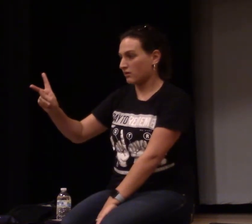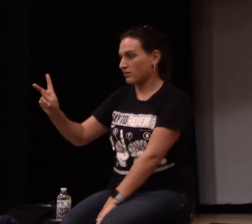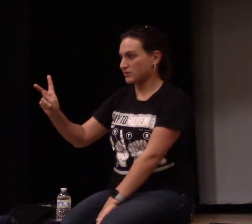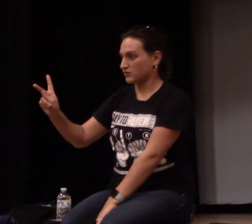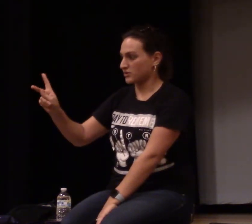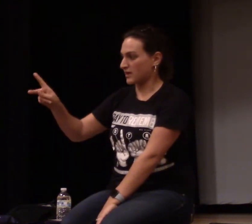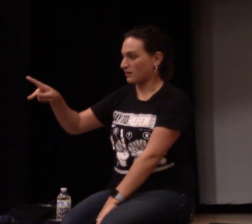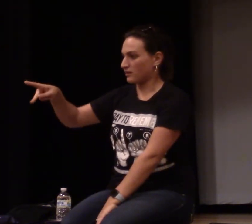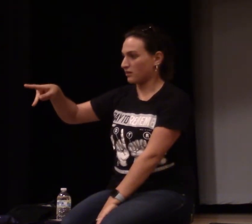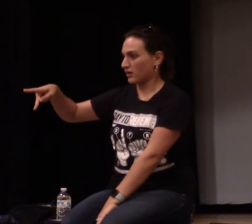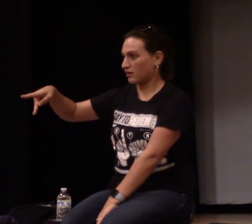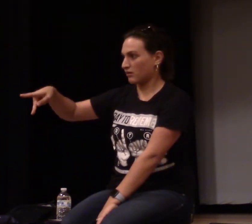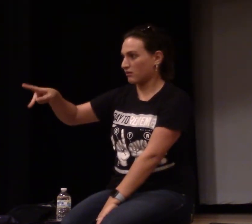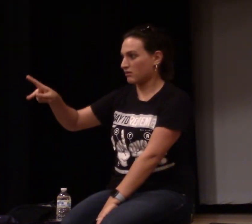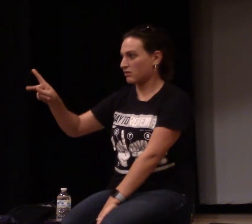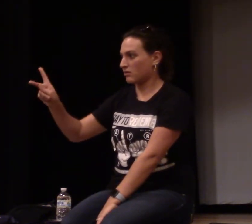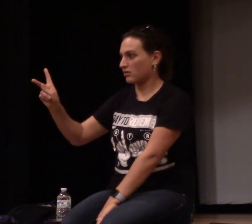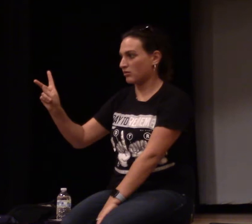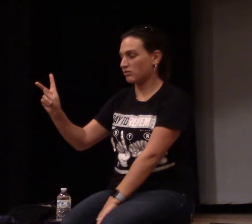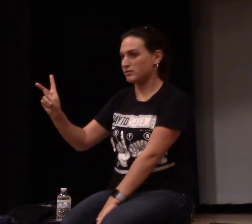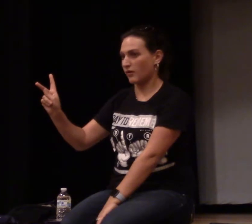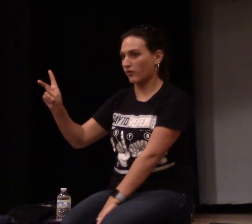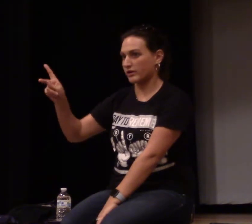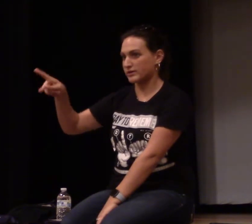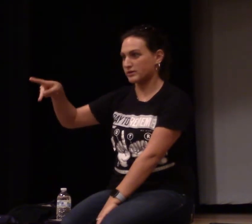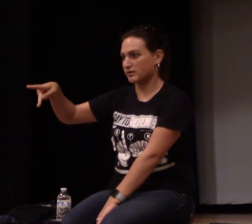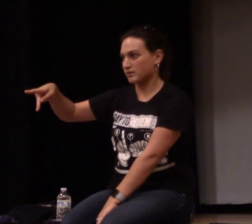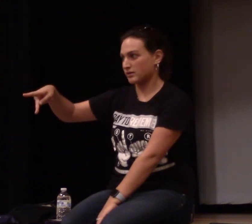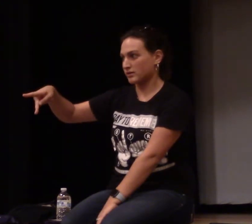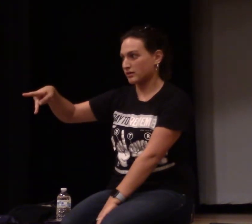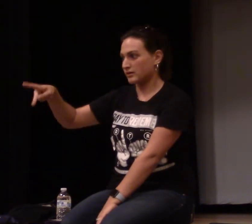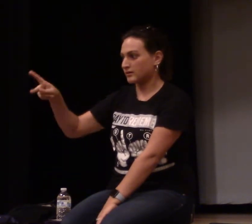So just that little difference.